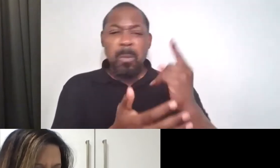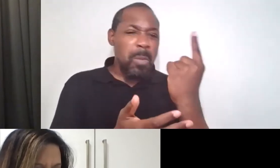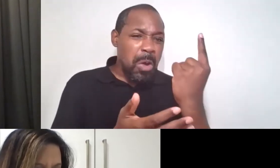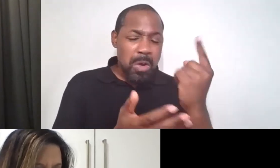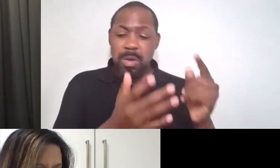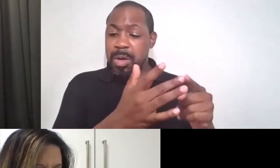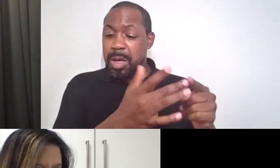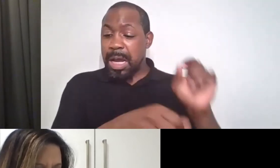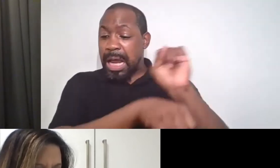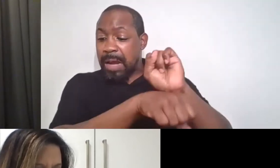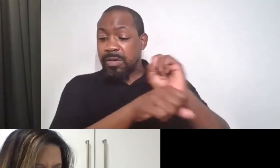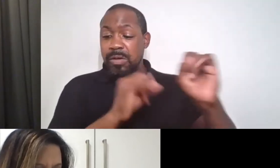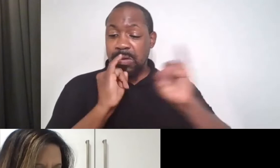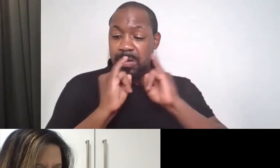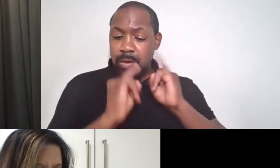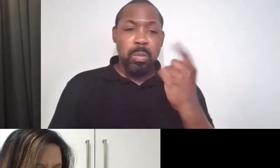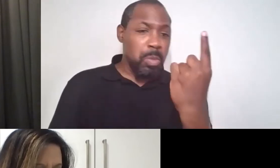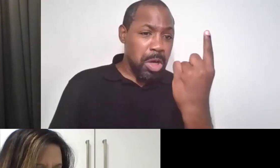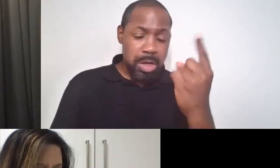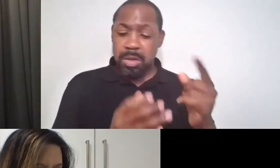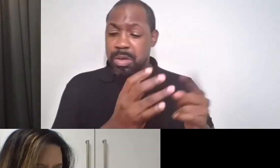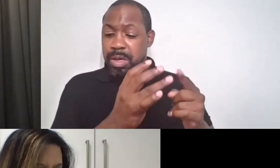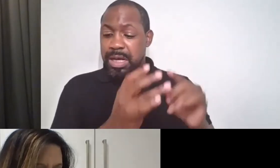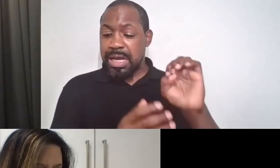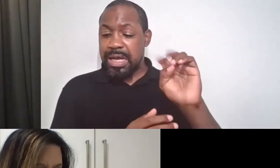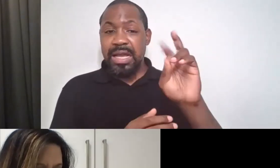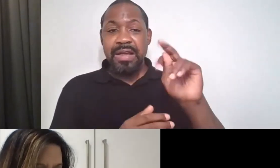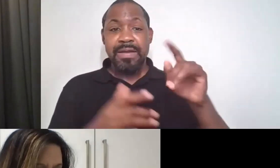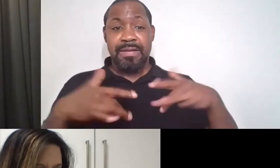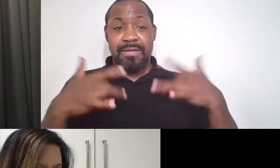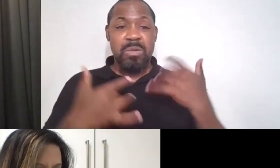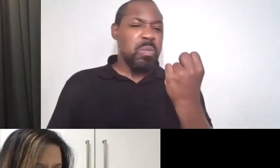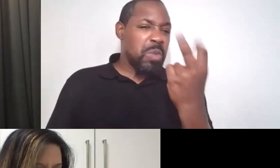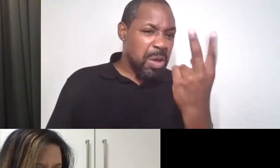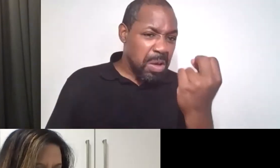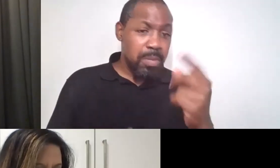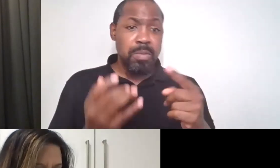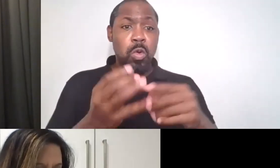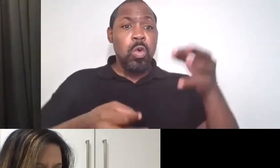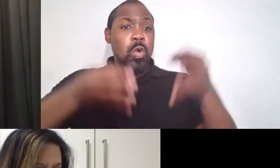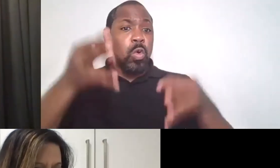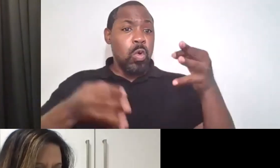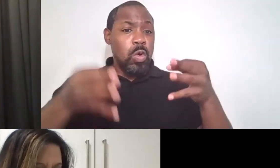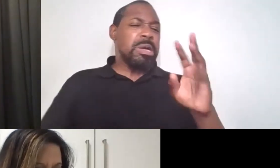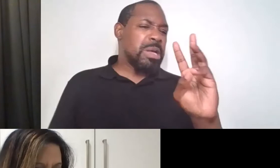And other, like medical, there was 1, employment, interviews, 1. Other kinds of events,